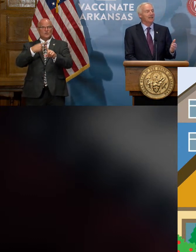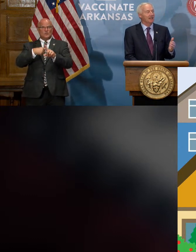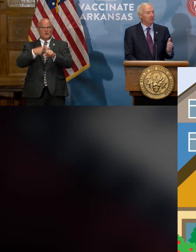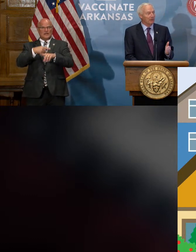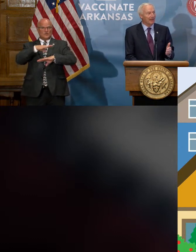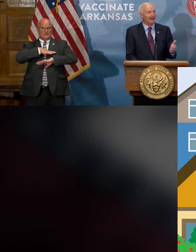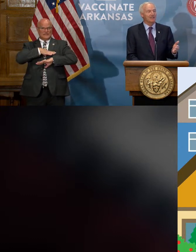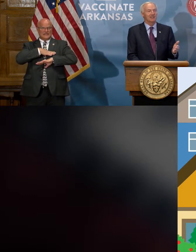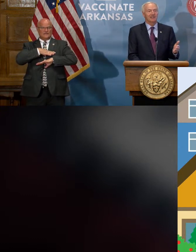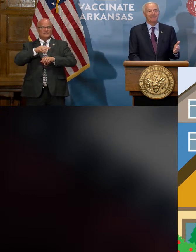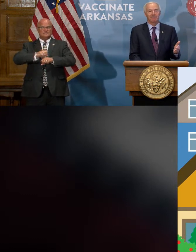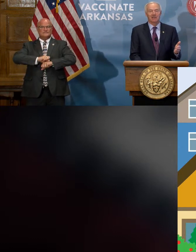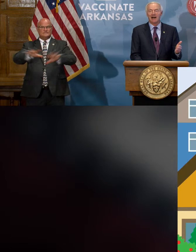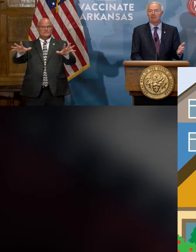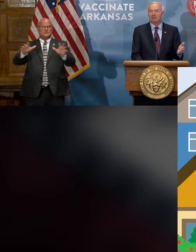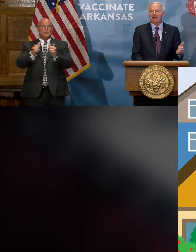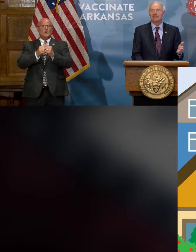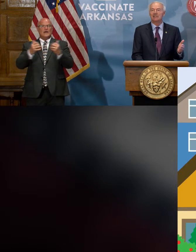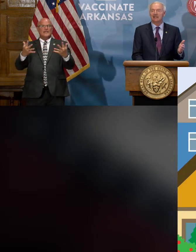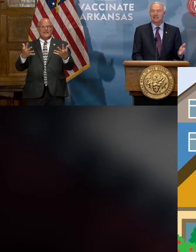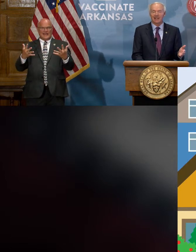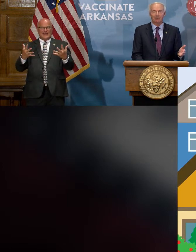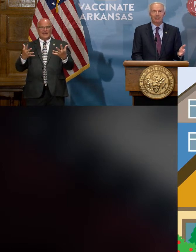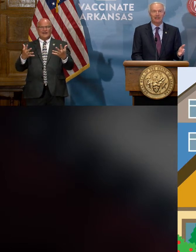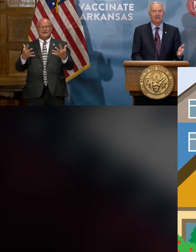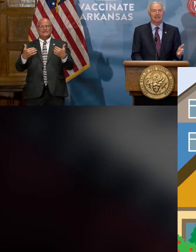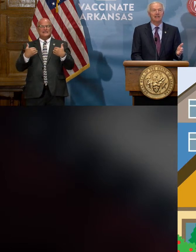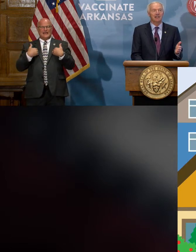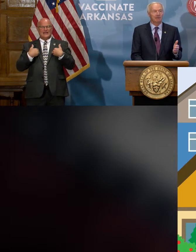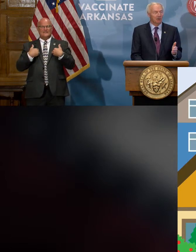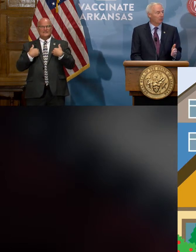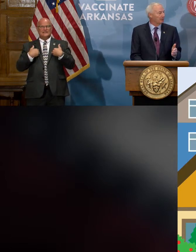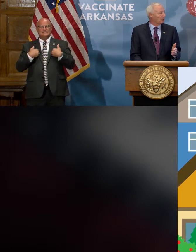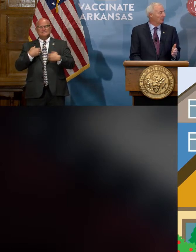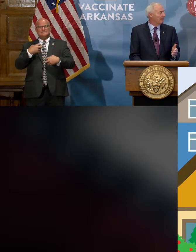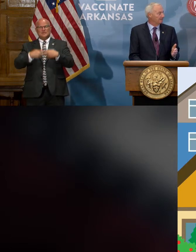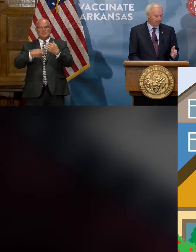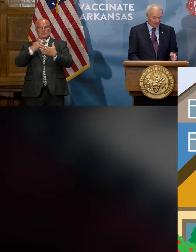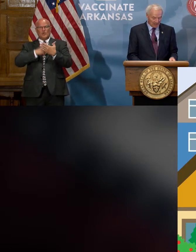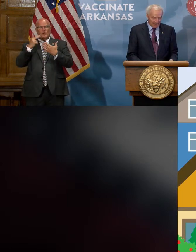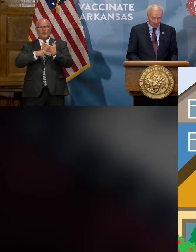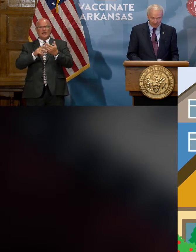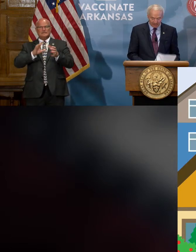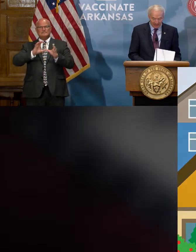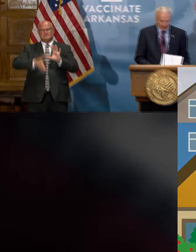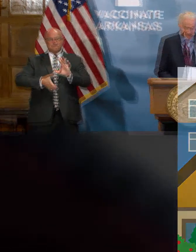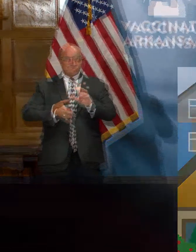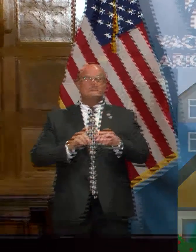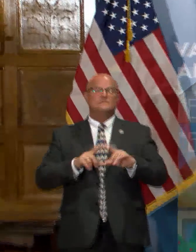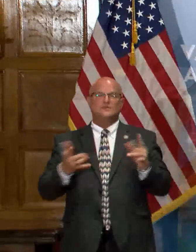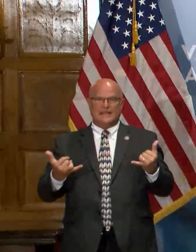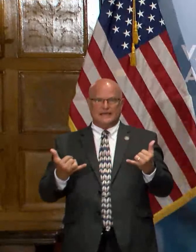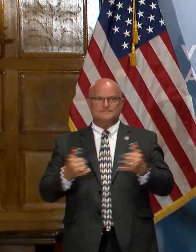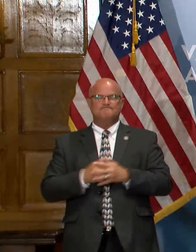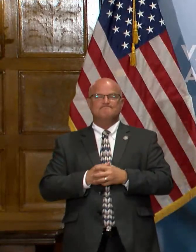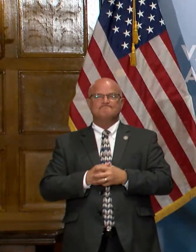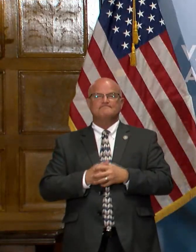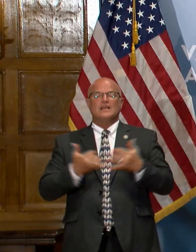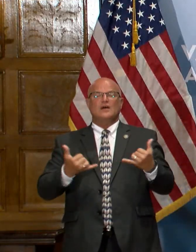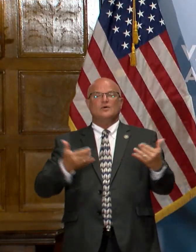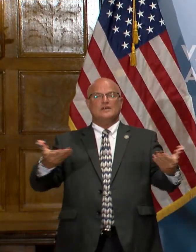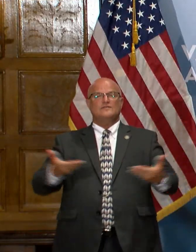out without compromising the integrity of the whole program. And with that, let me